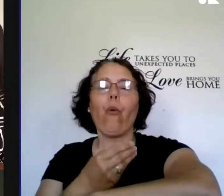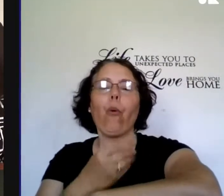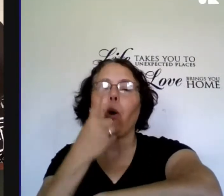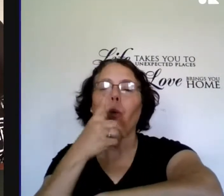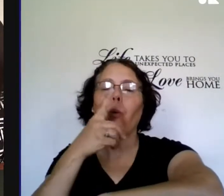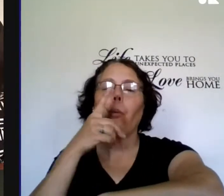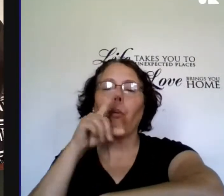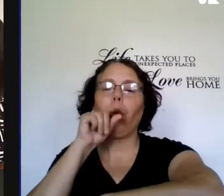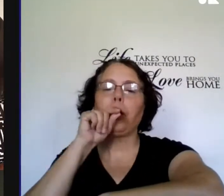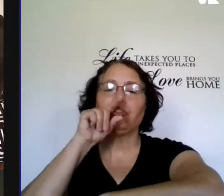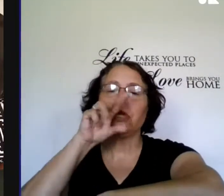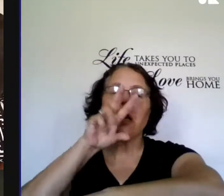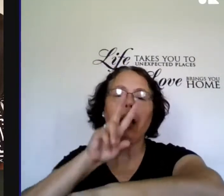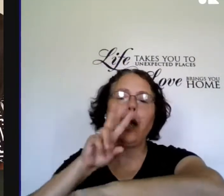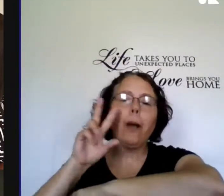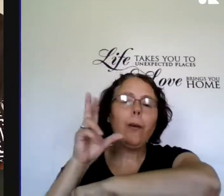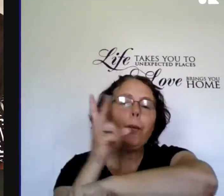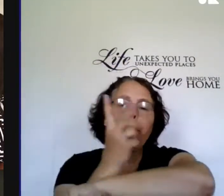asleep.